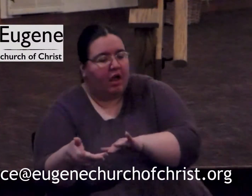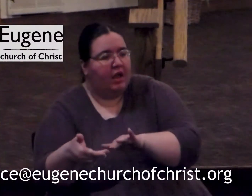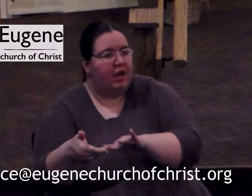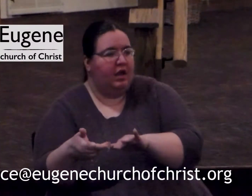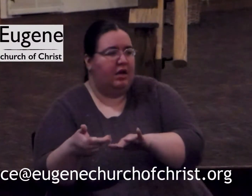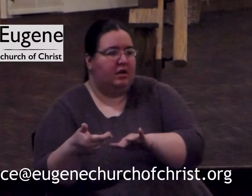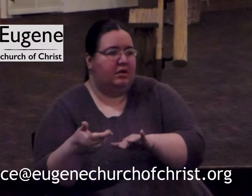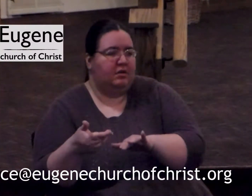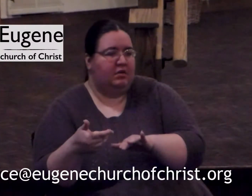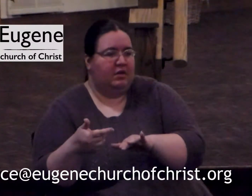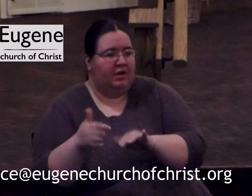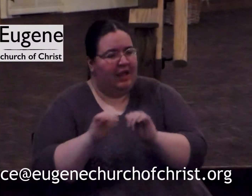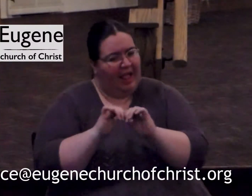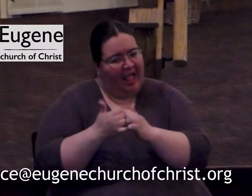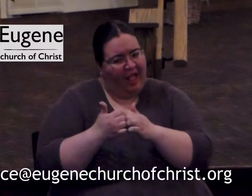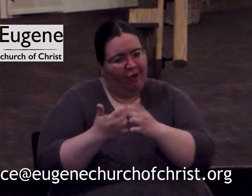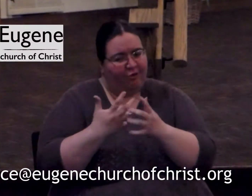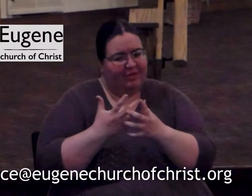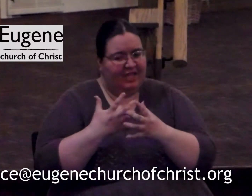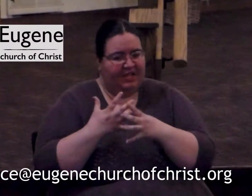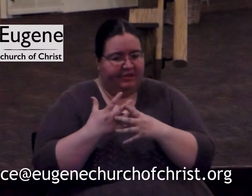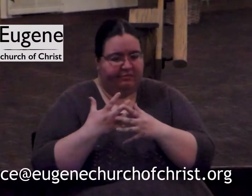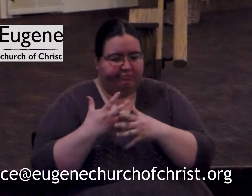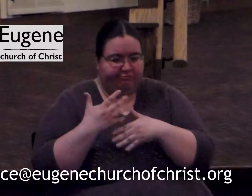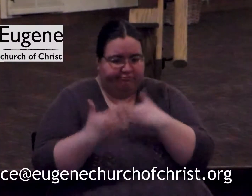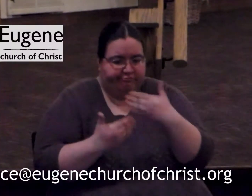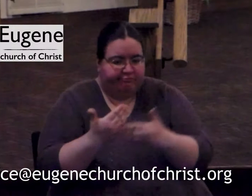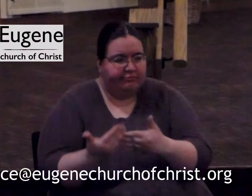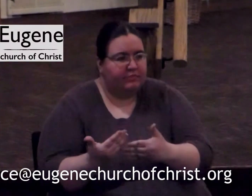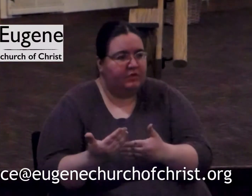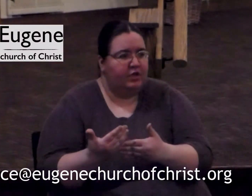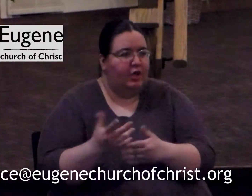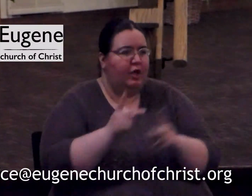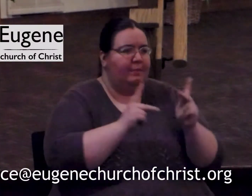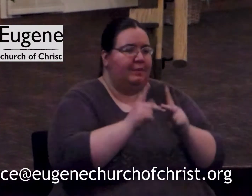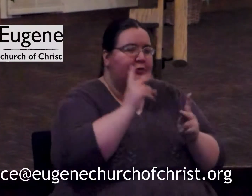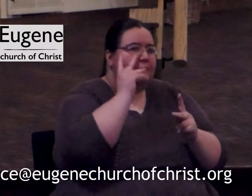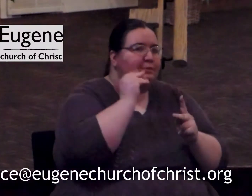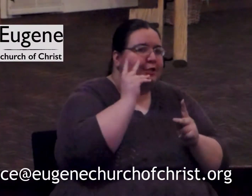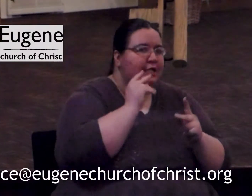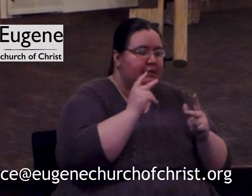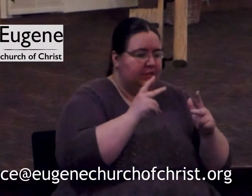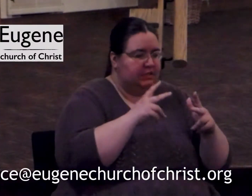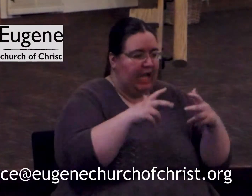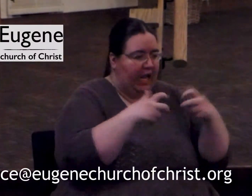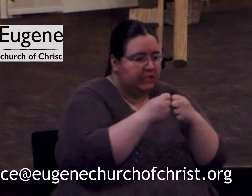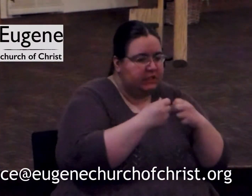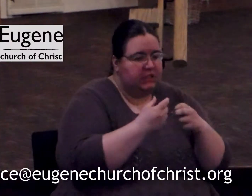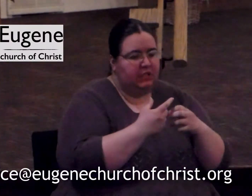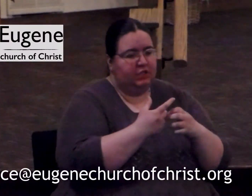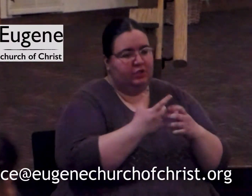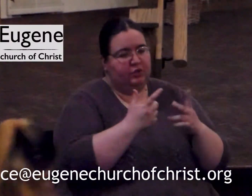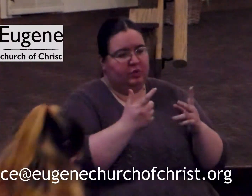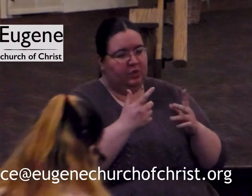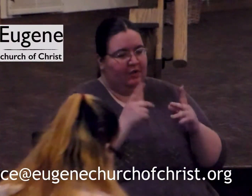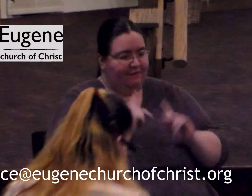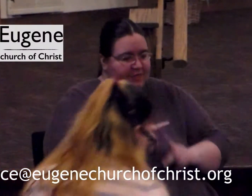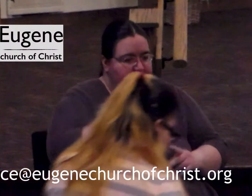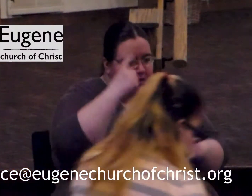through accidents where their lives were changed forever, either through physical problems or mental problems that have come as a result of that, and